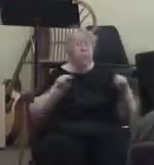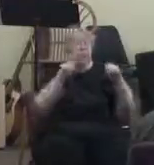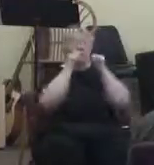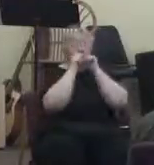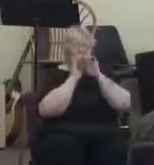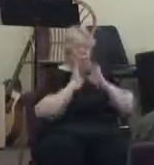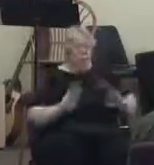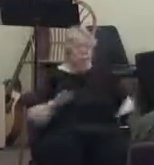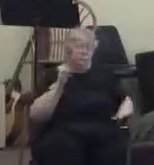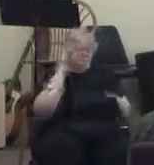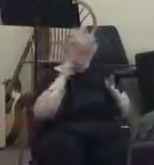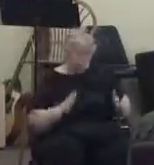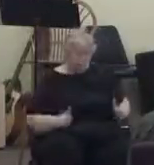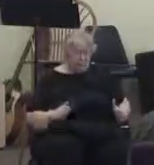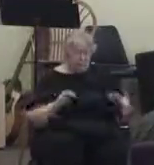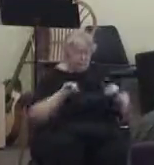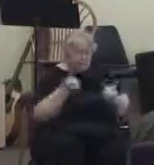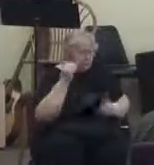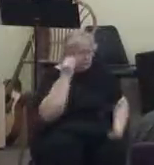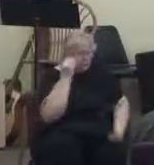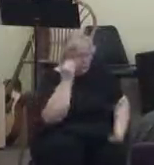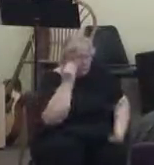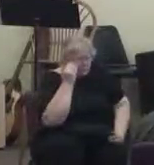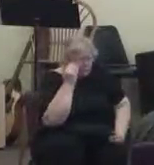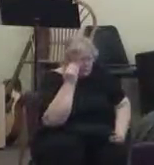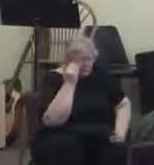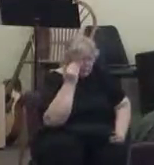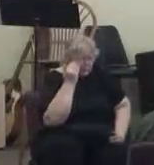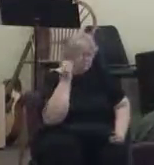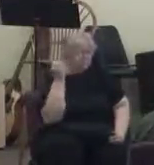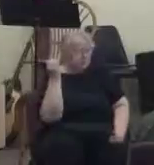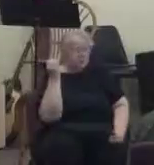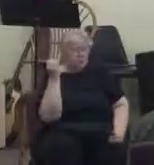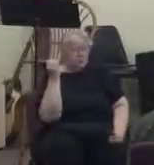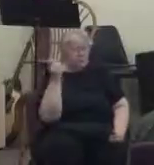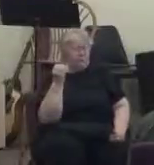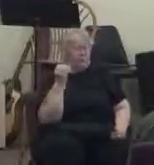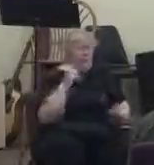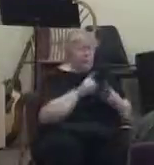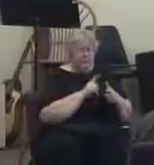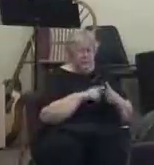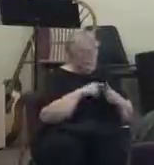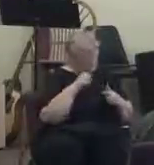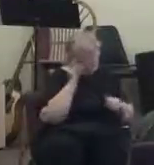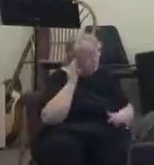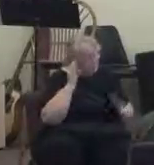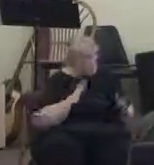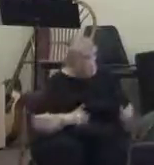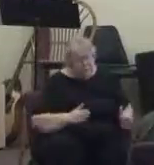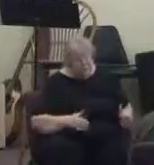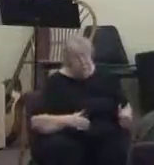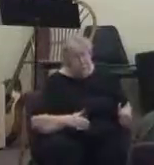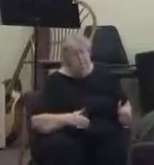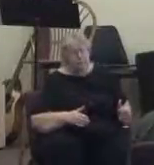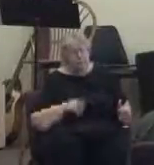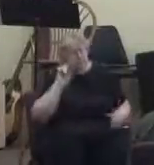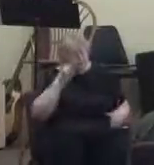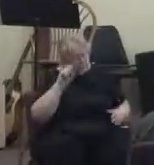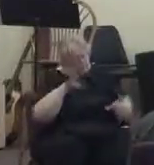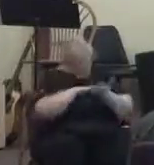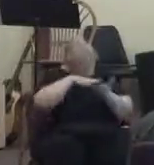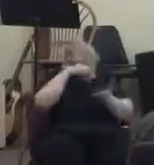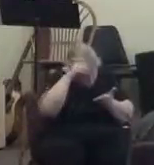know unless they preach? How can they hear unless we are sent to preach? Kent is being sent to